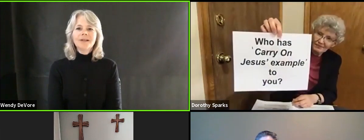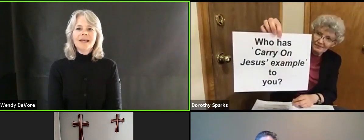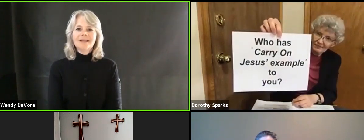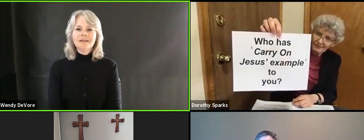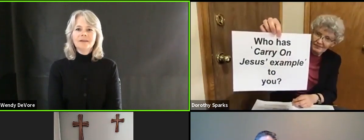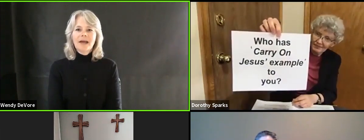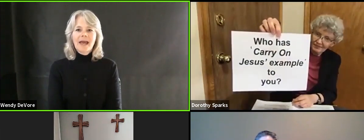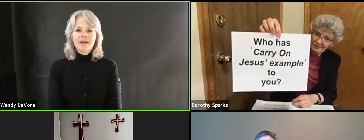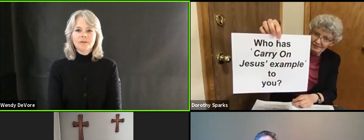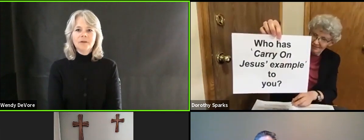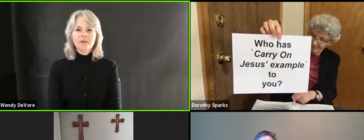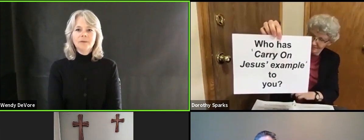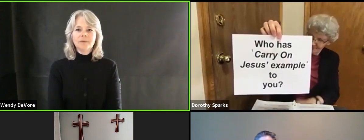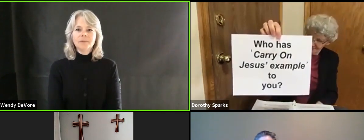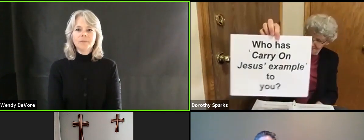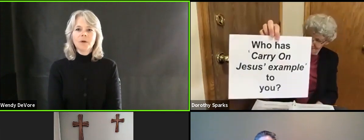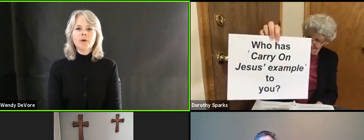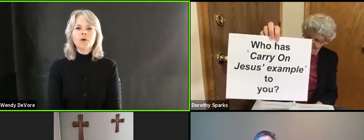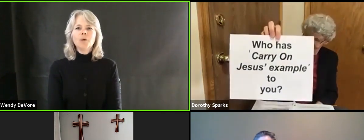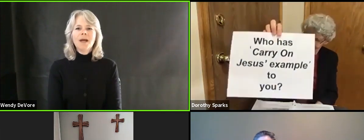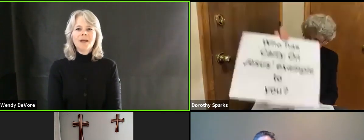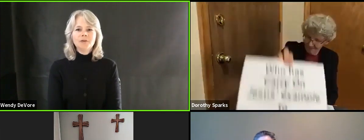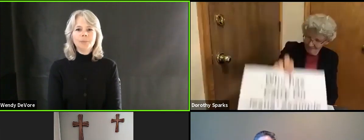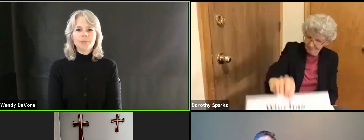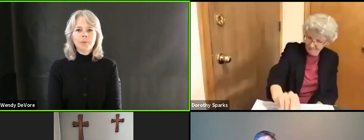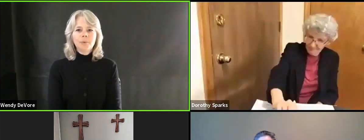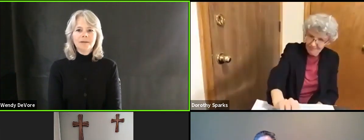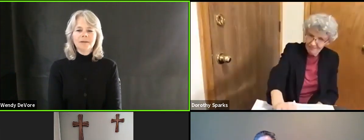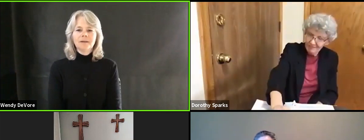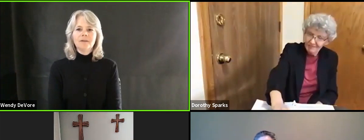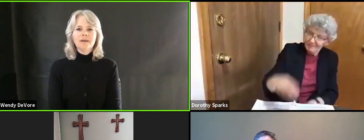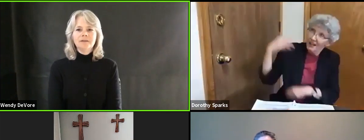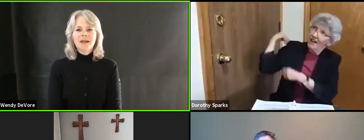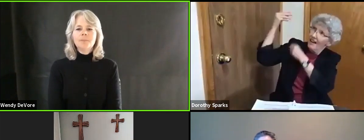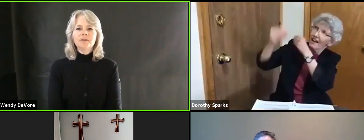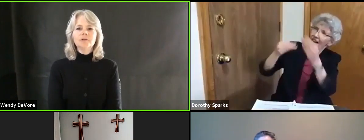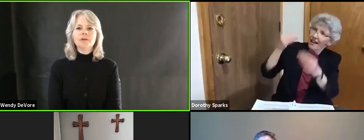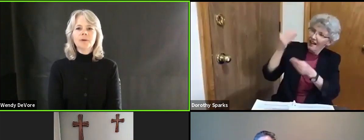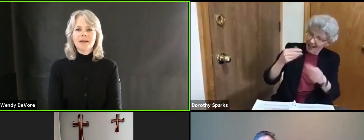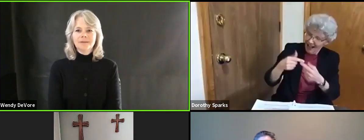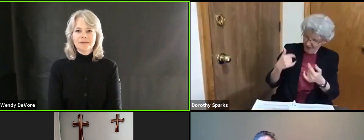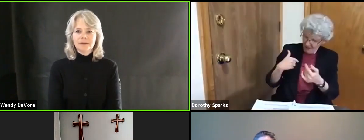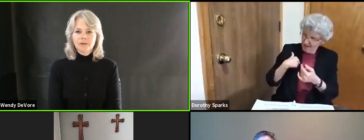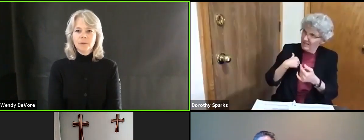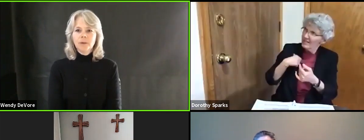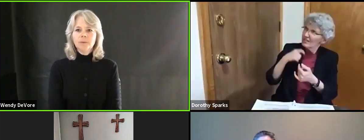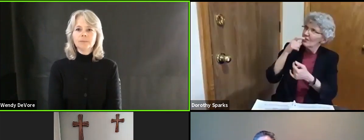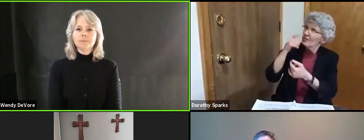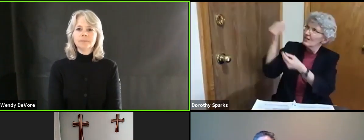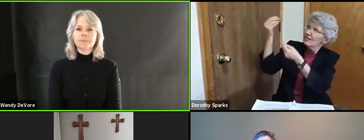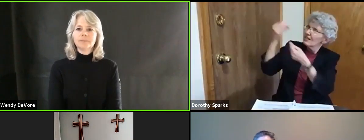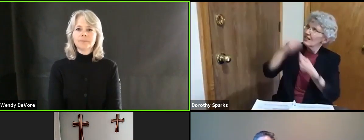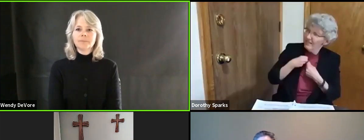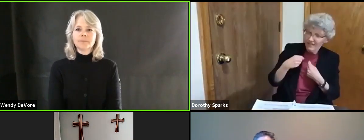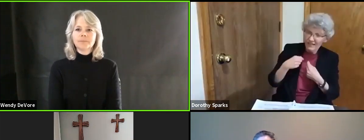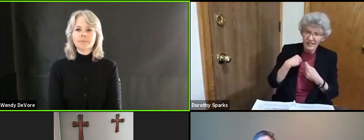So now I'd like to ask you, who has brought the example of Christ to you?